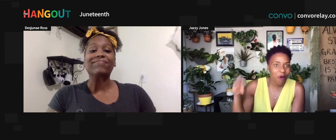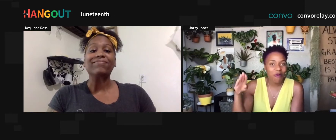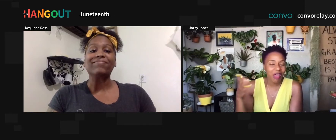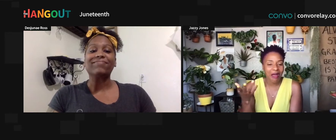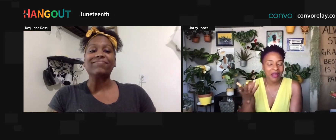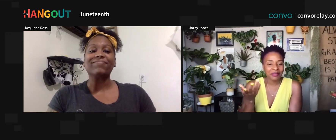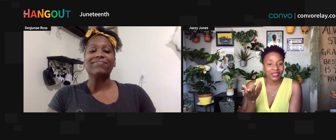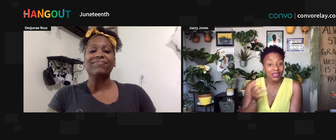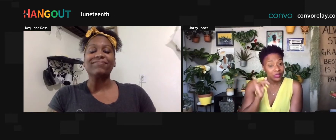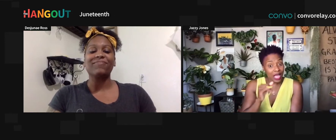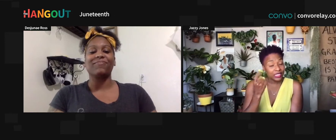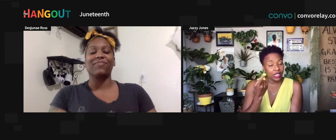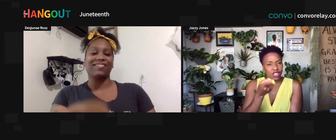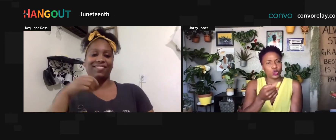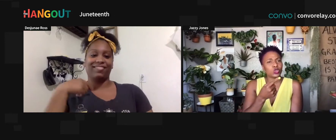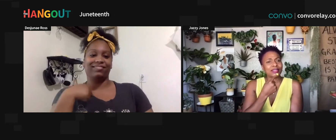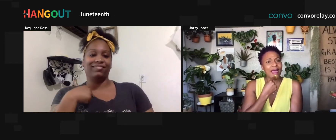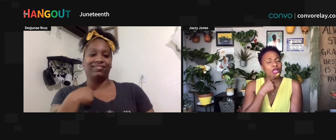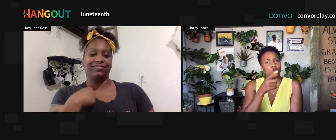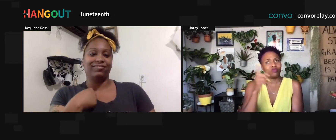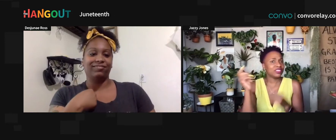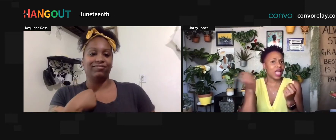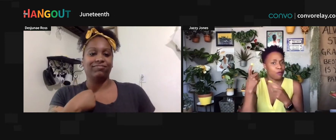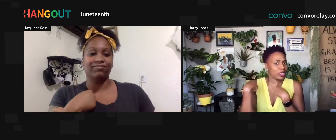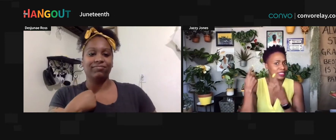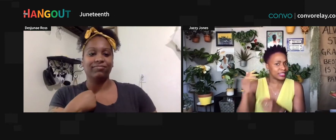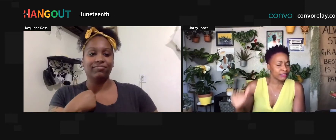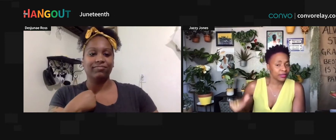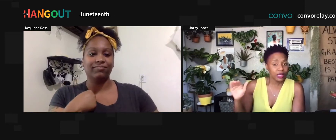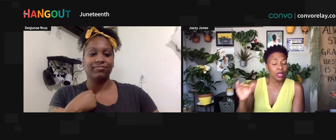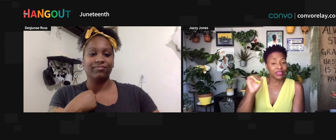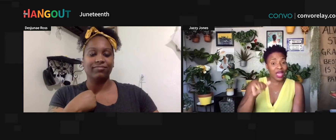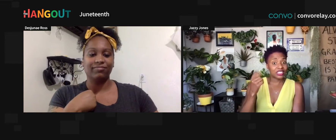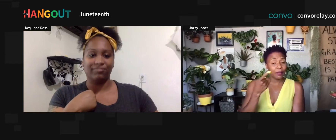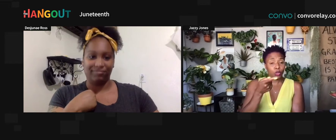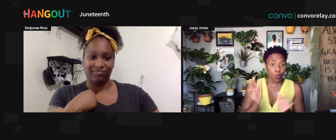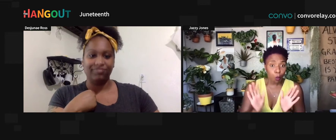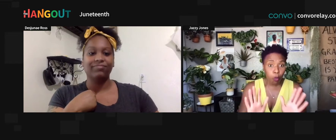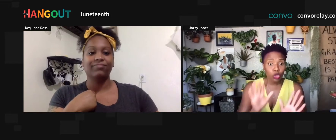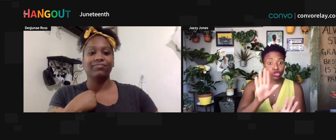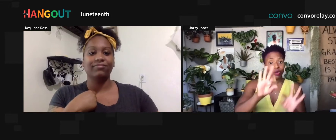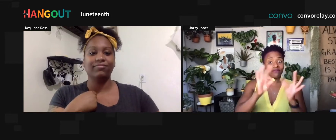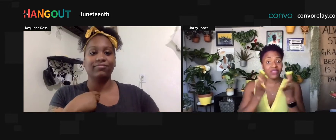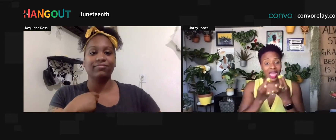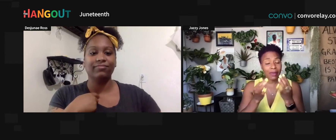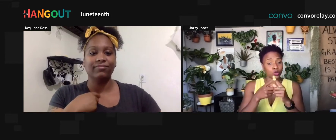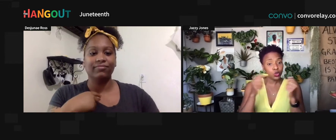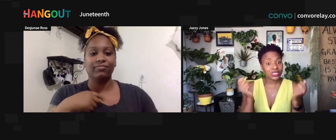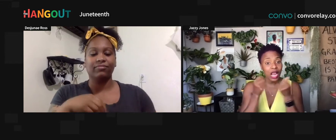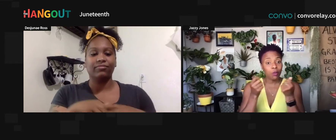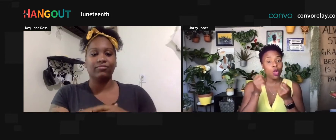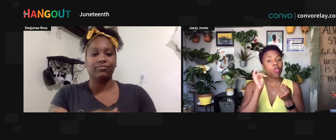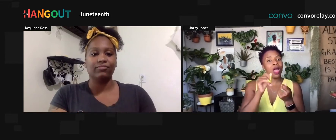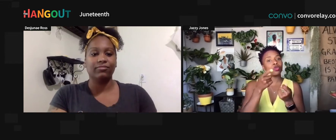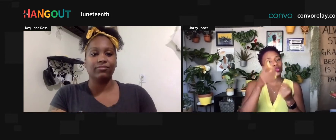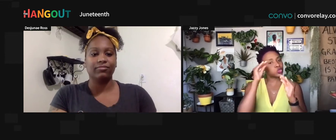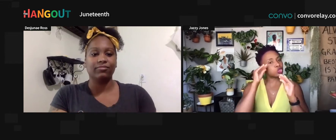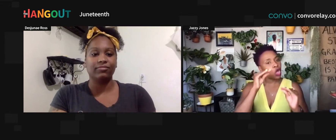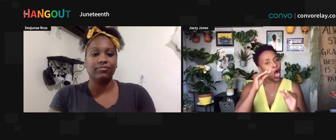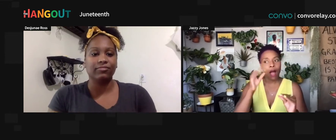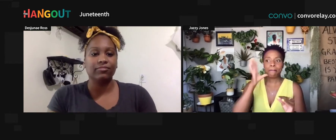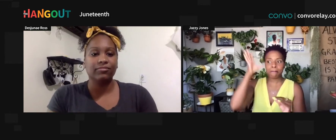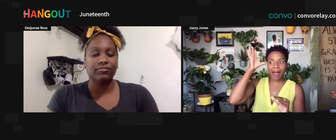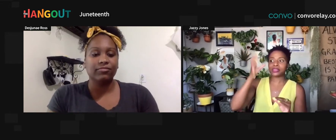about celebration. How did you celebrate Juneteenth growing up? Were you celebrating ever since you were a child,